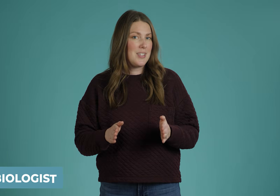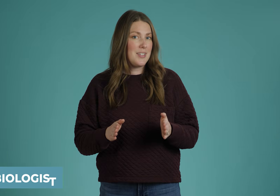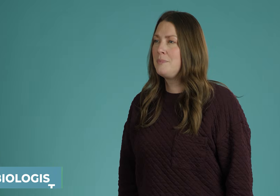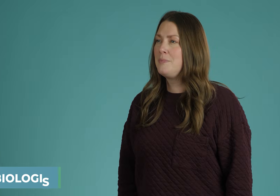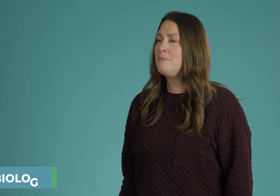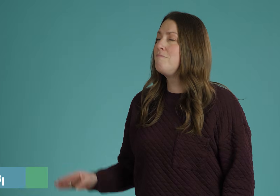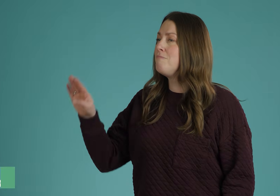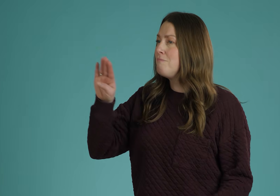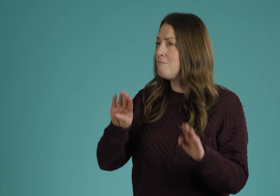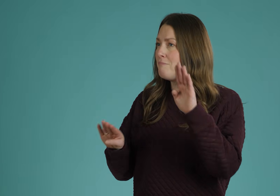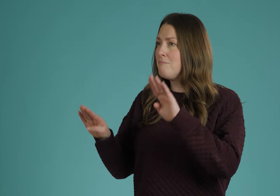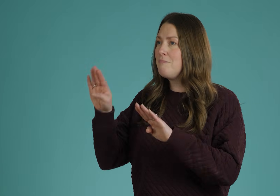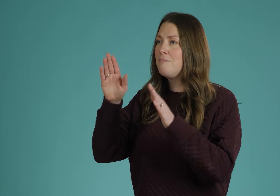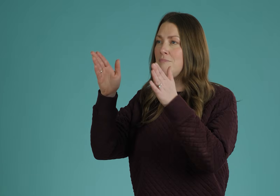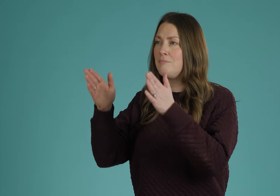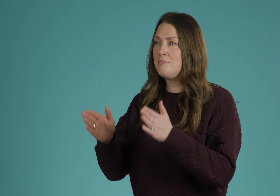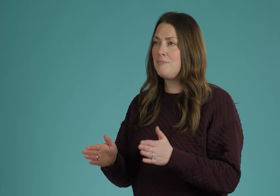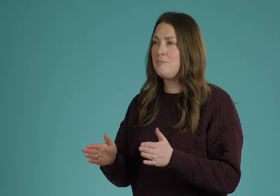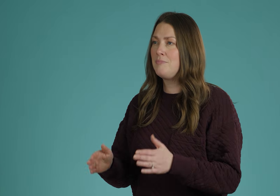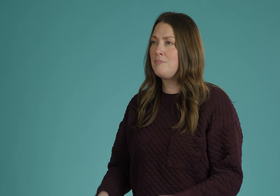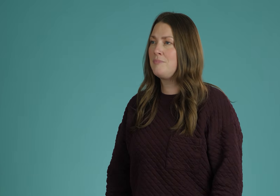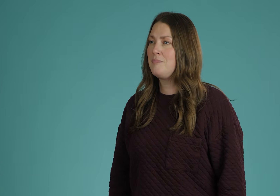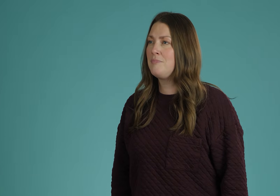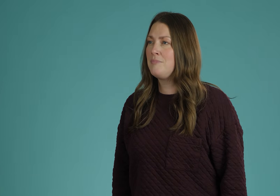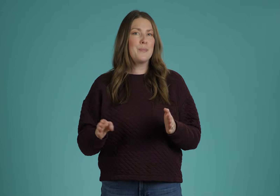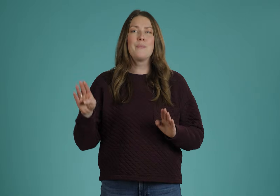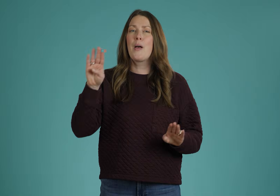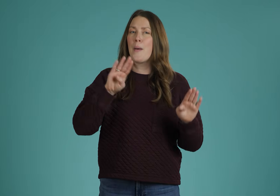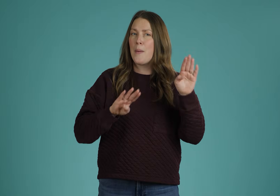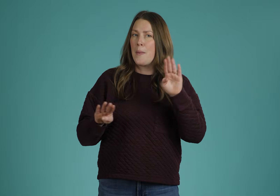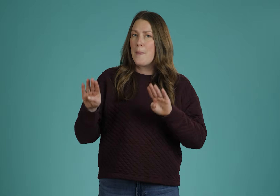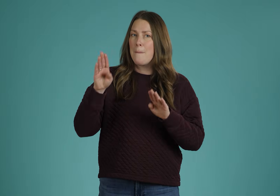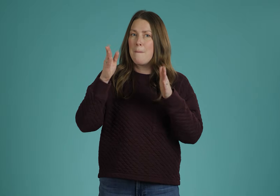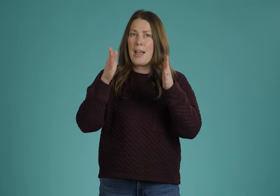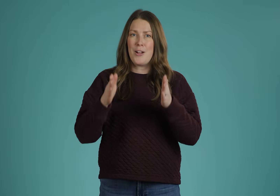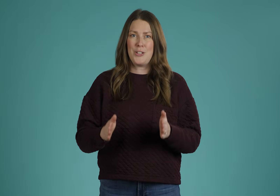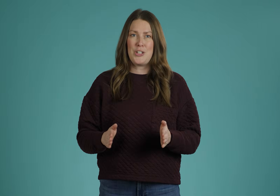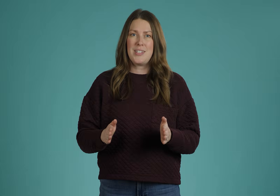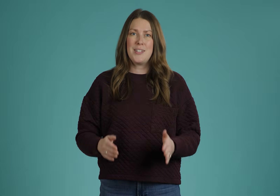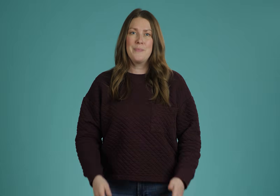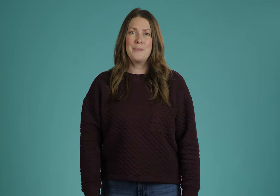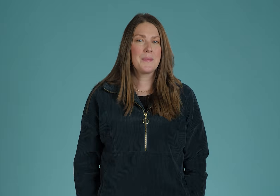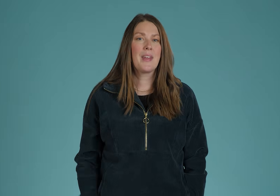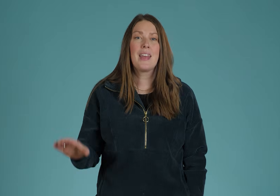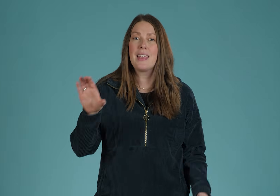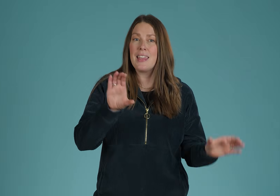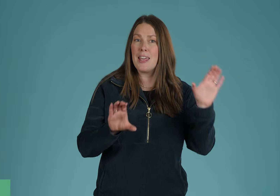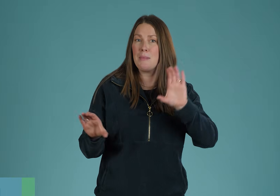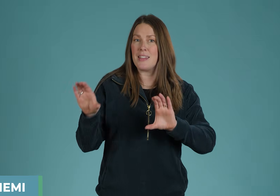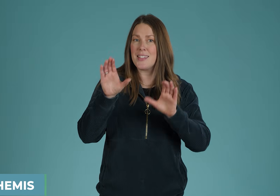biologist. Biology with the agent marker. Biologist. Chemist,